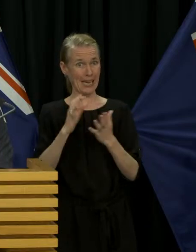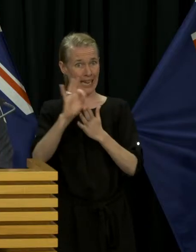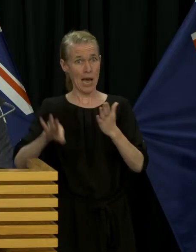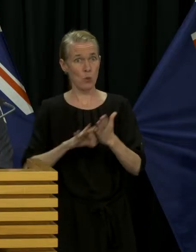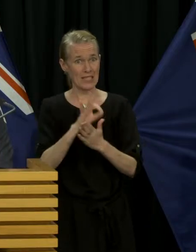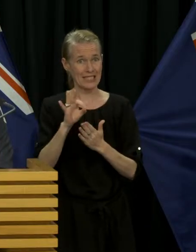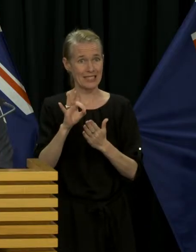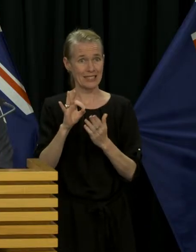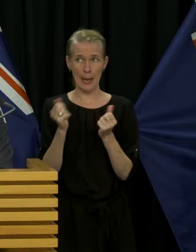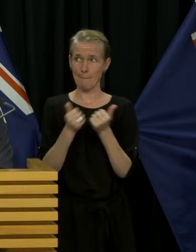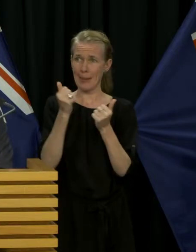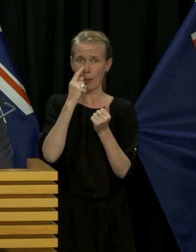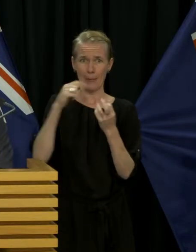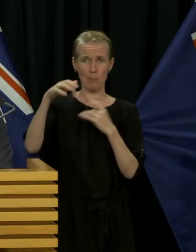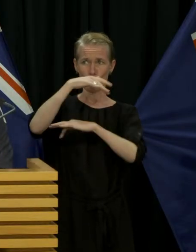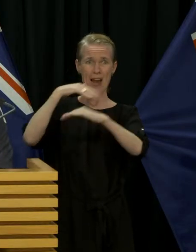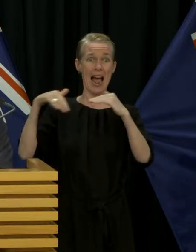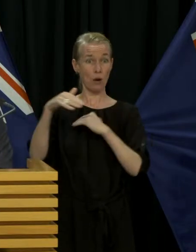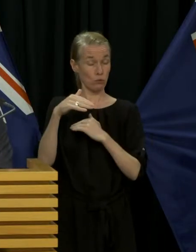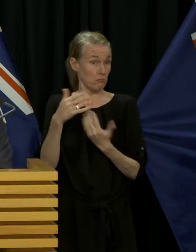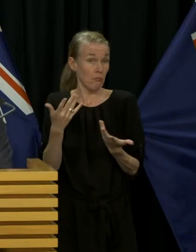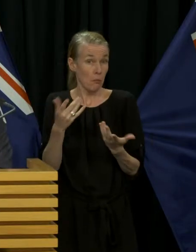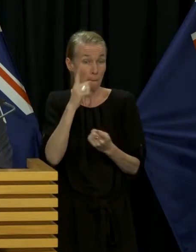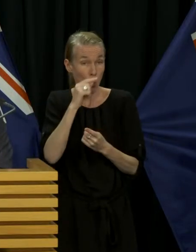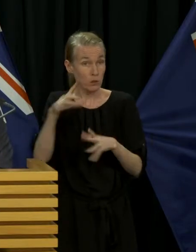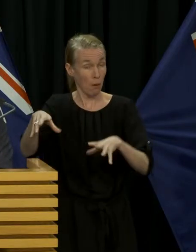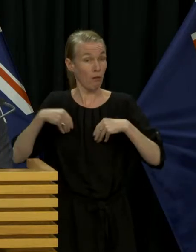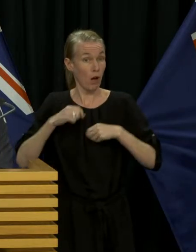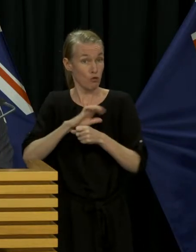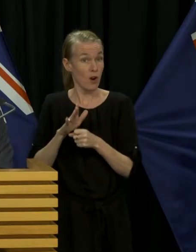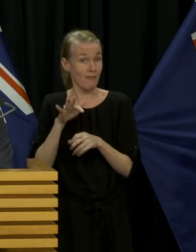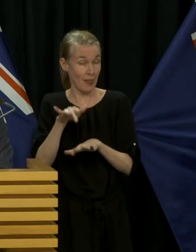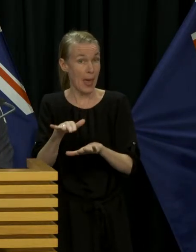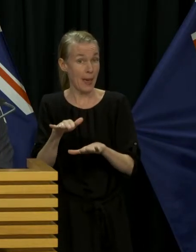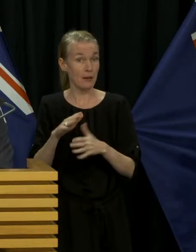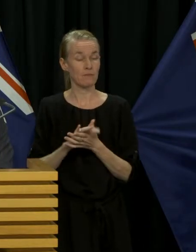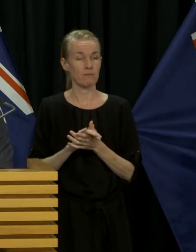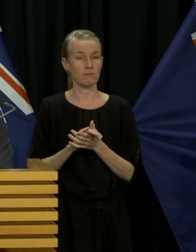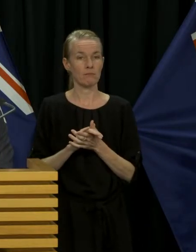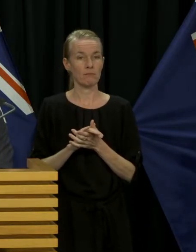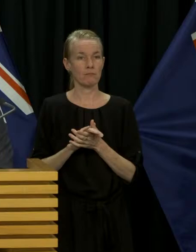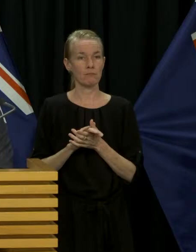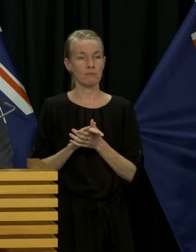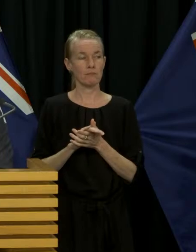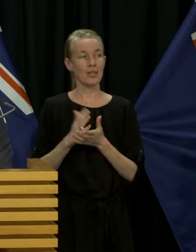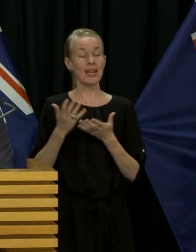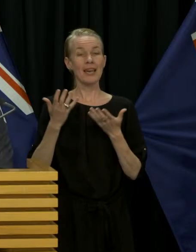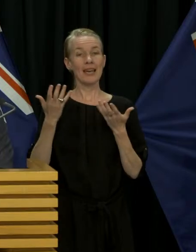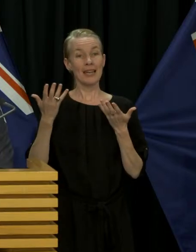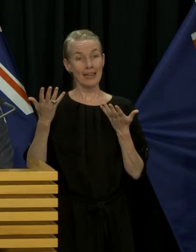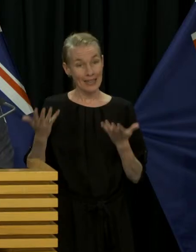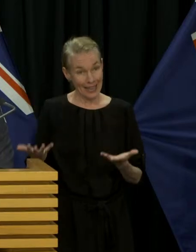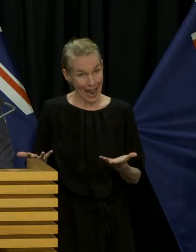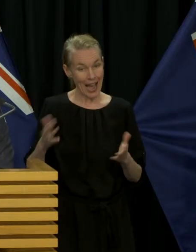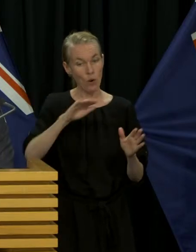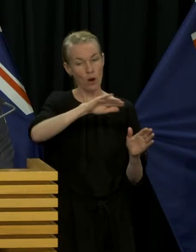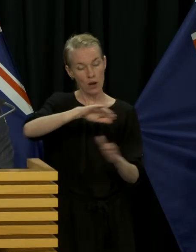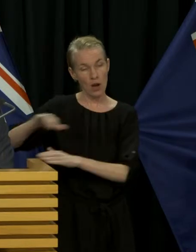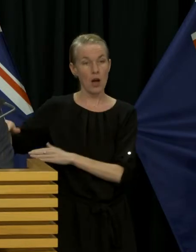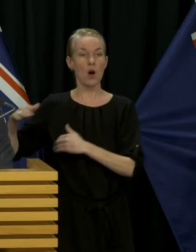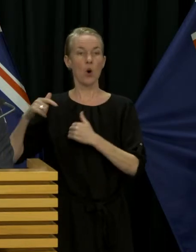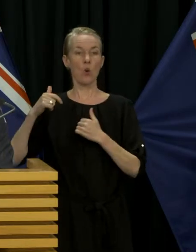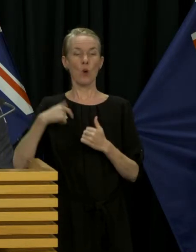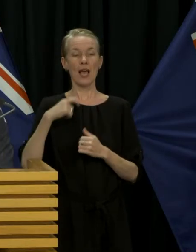of the scenarios. We are, as the Minister said, working on the worst-case scenario that the person could have been